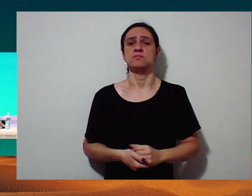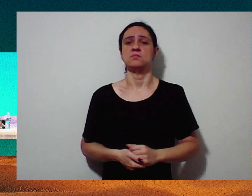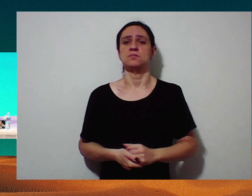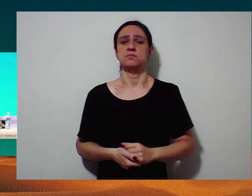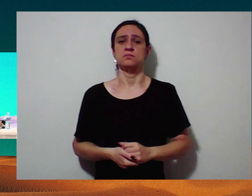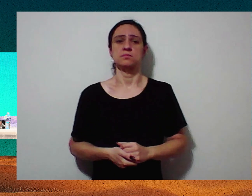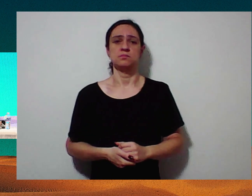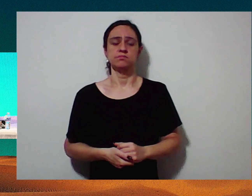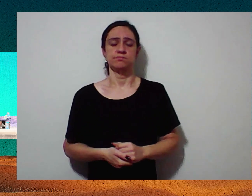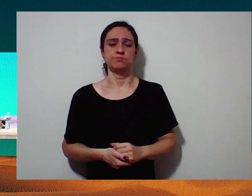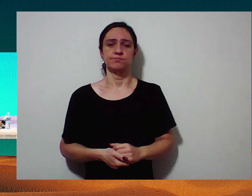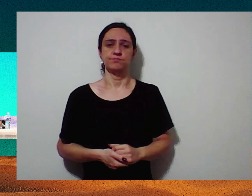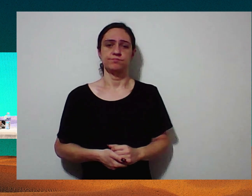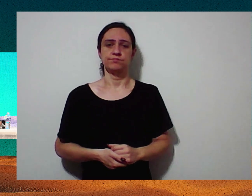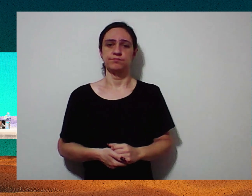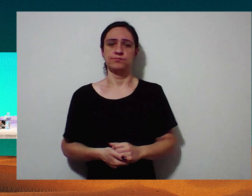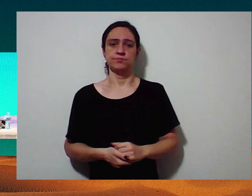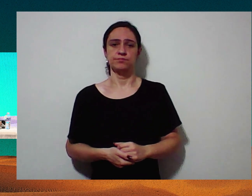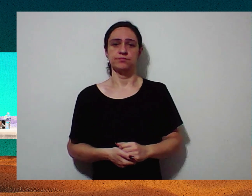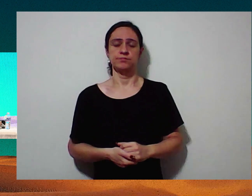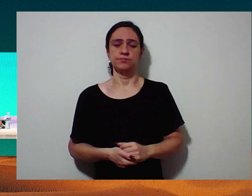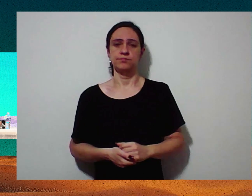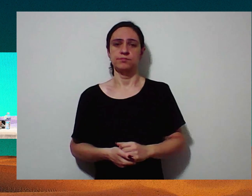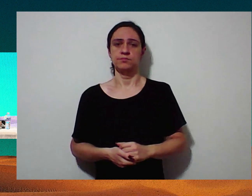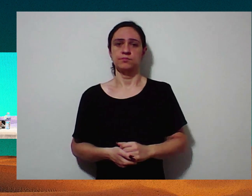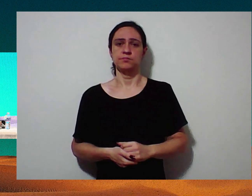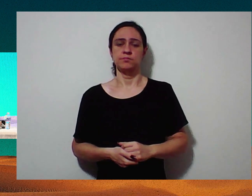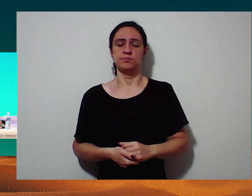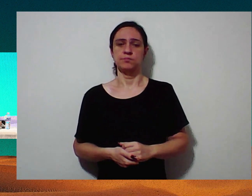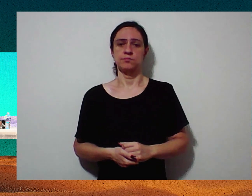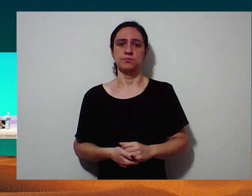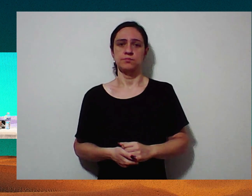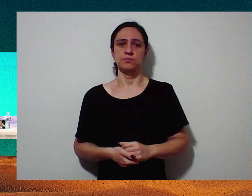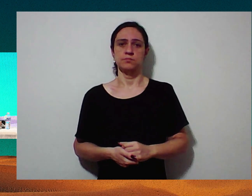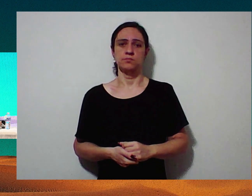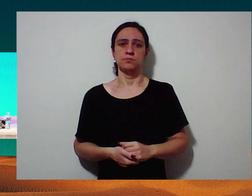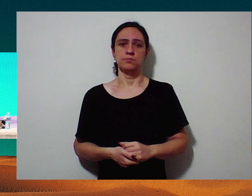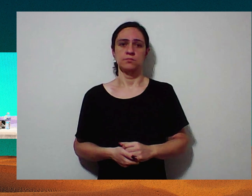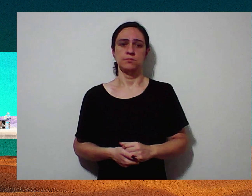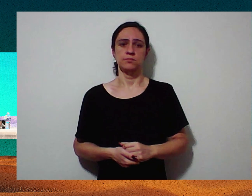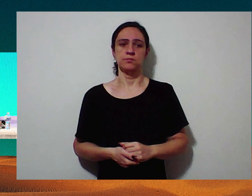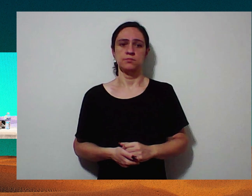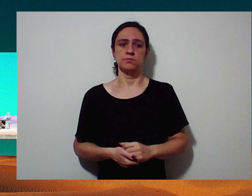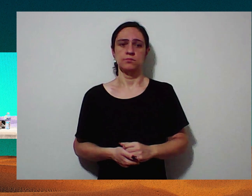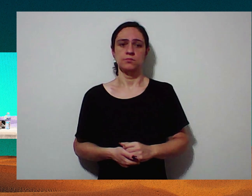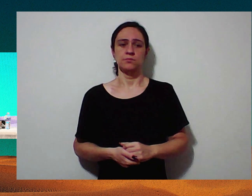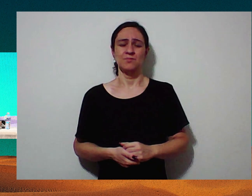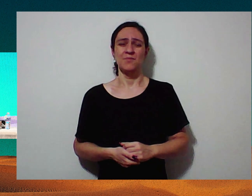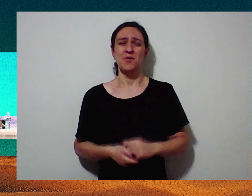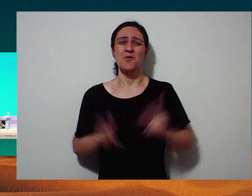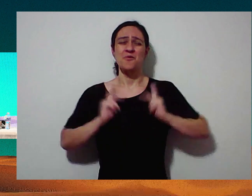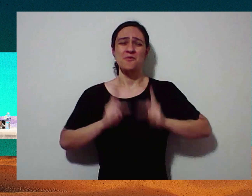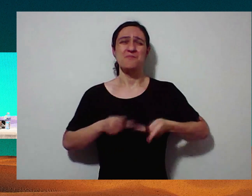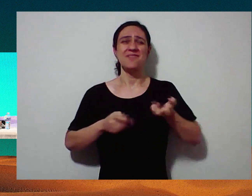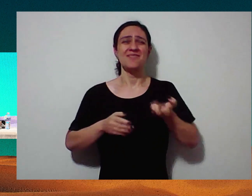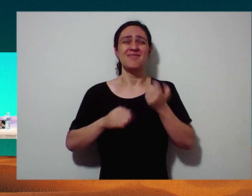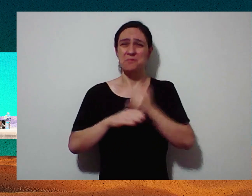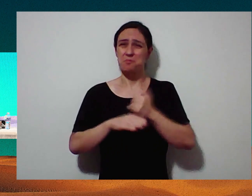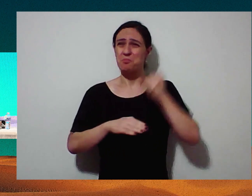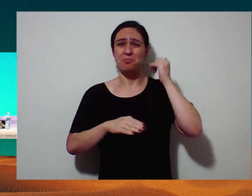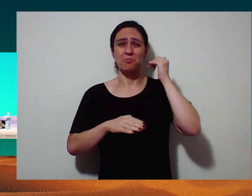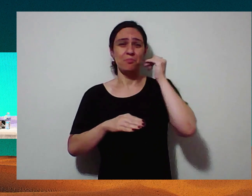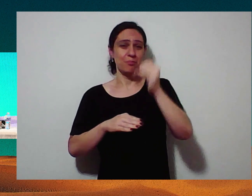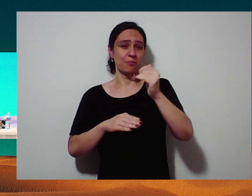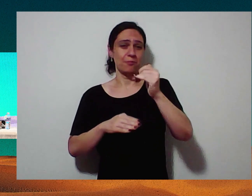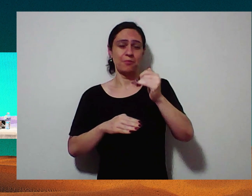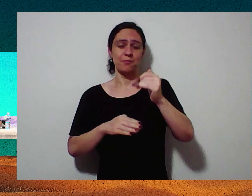um problema do homem. Saints, this is man's problem. O homem quer ser o maior, quer ser o primeiro. Man wants to be the greatest, to